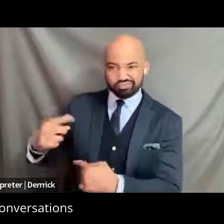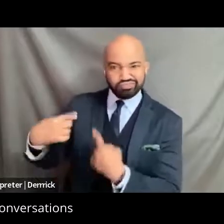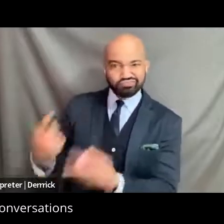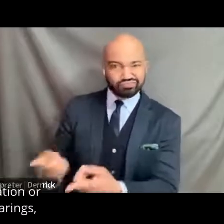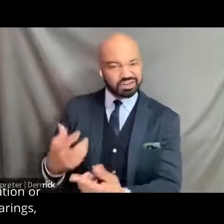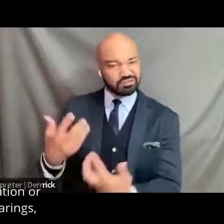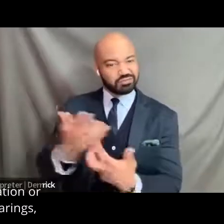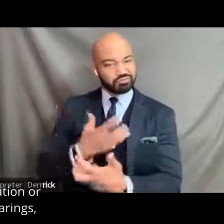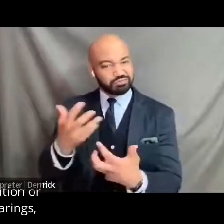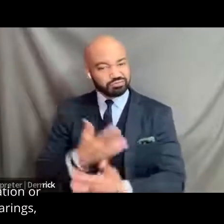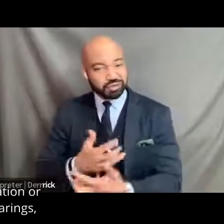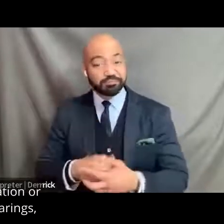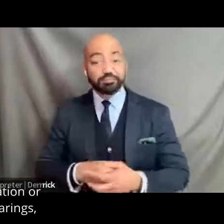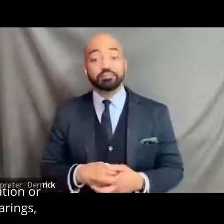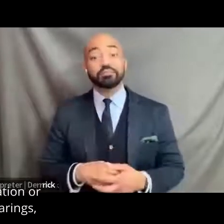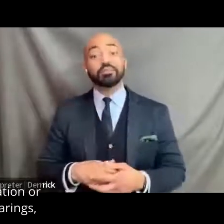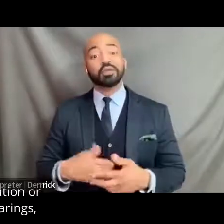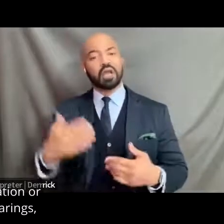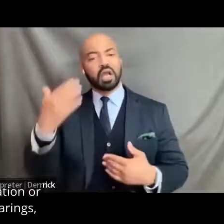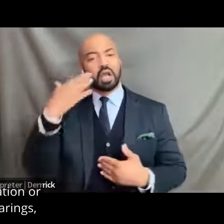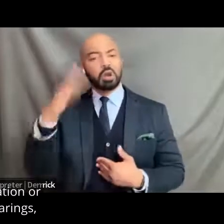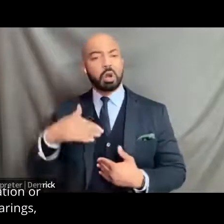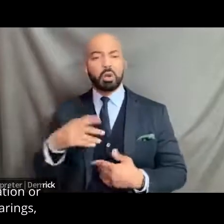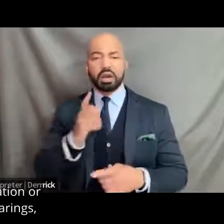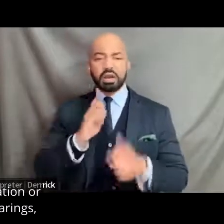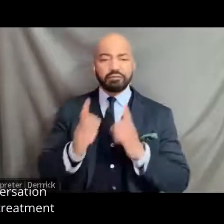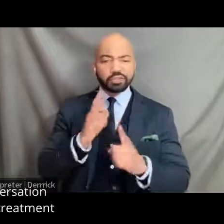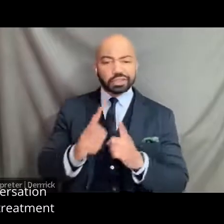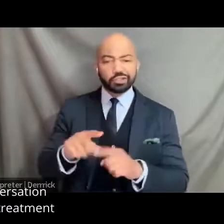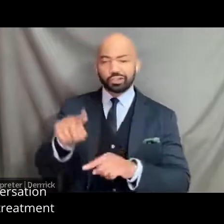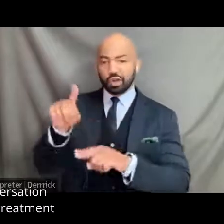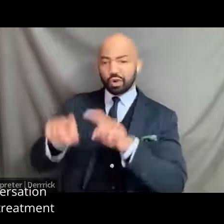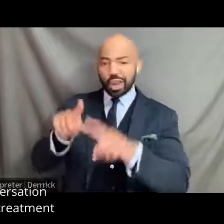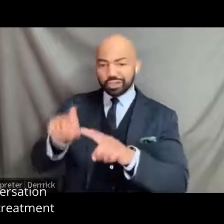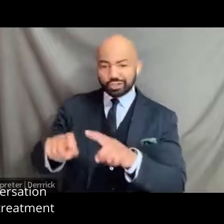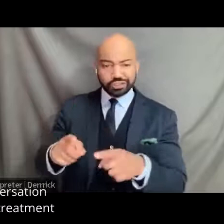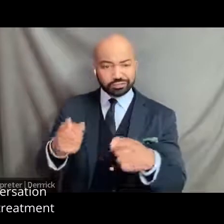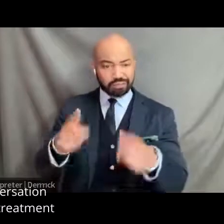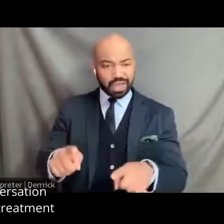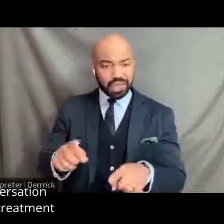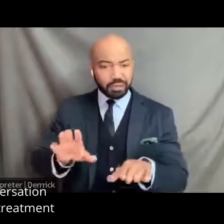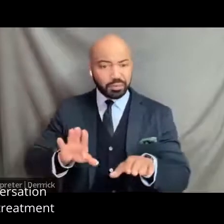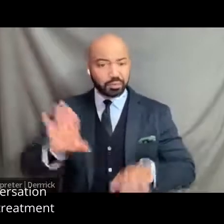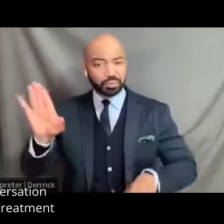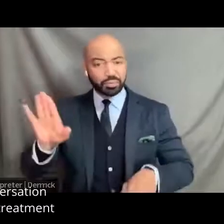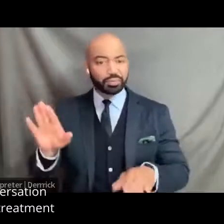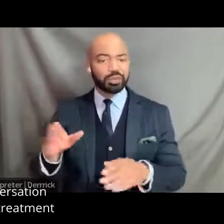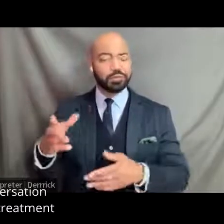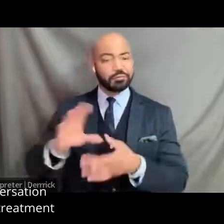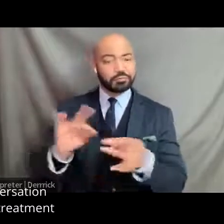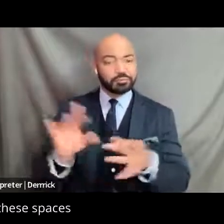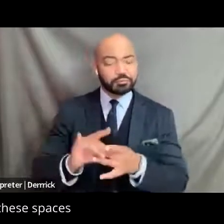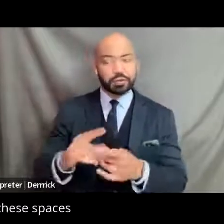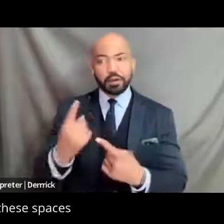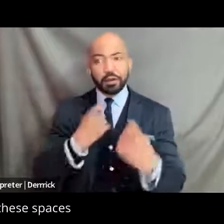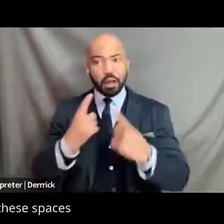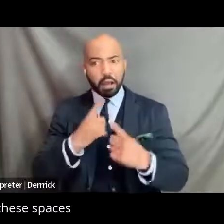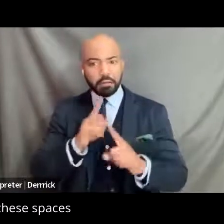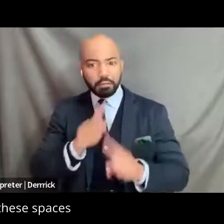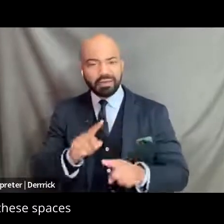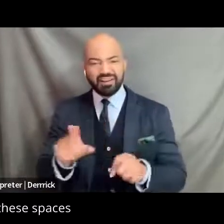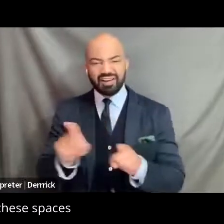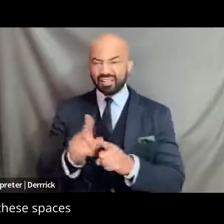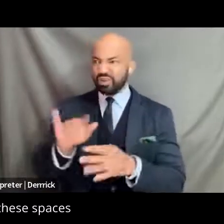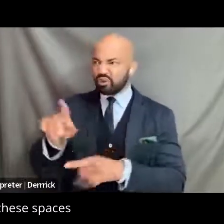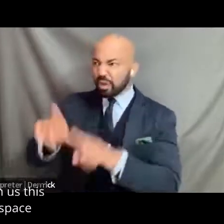conversations during the confirmation or the nomination hearings and a lot of the conversation was surrounding the treatment even of black